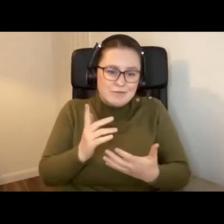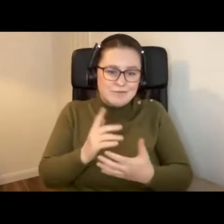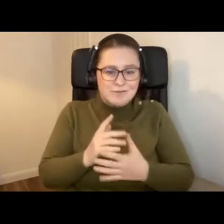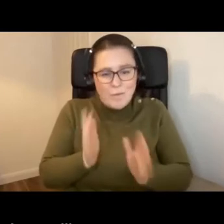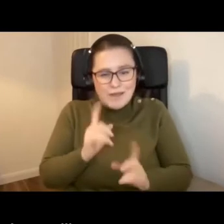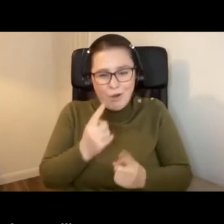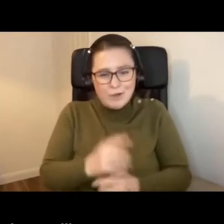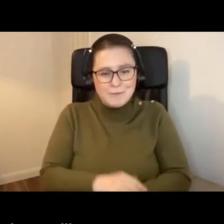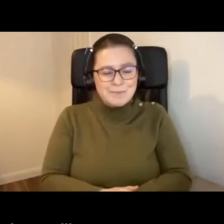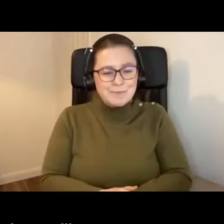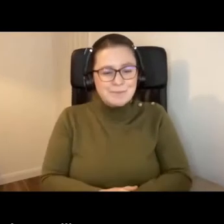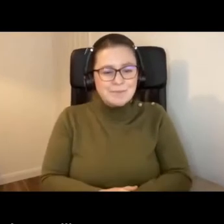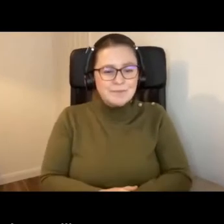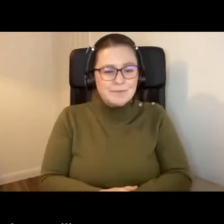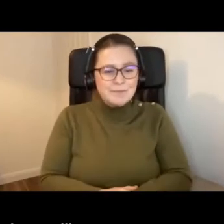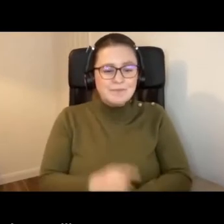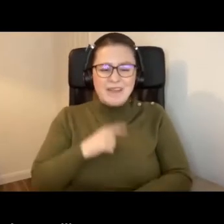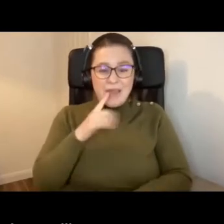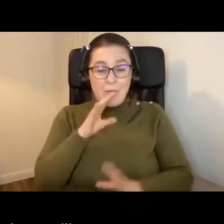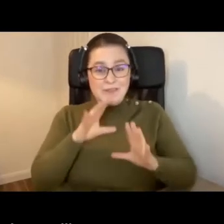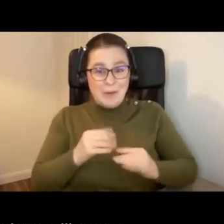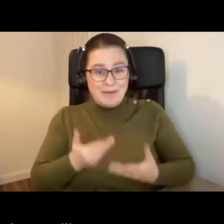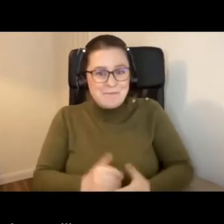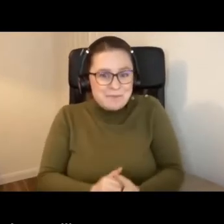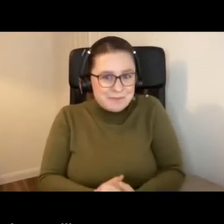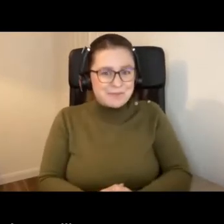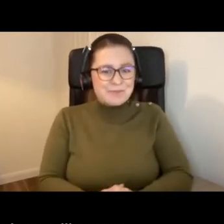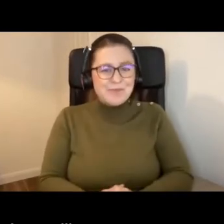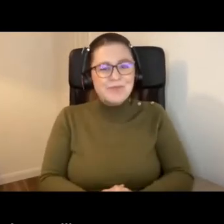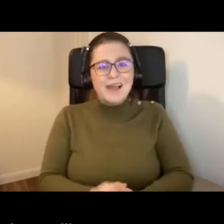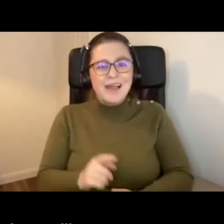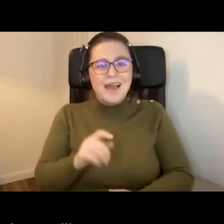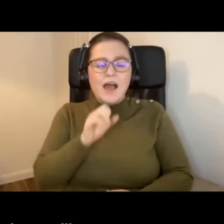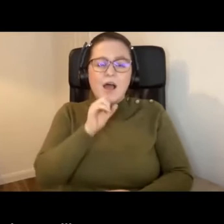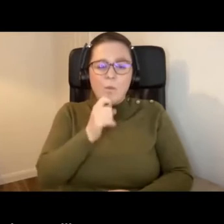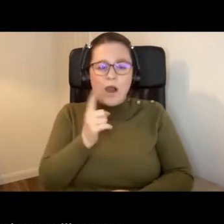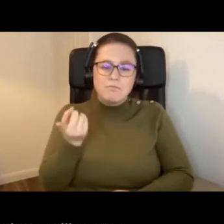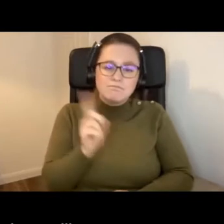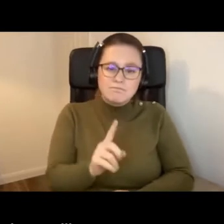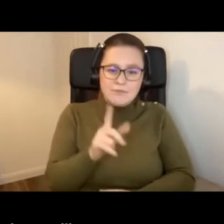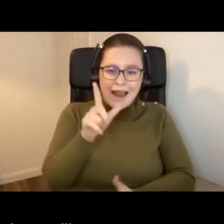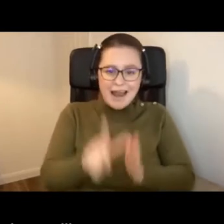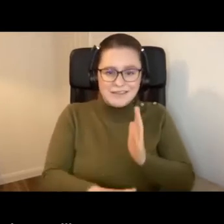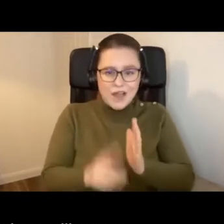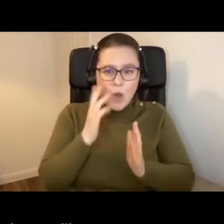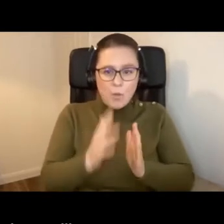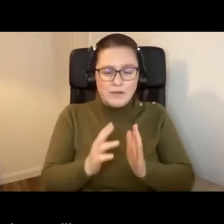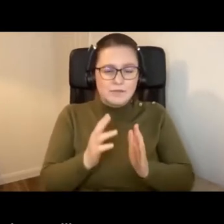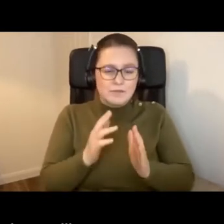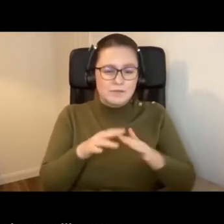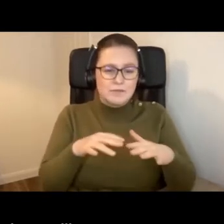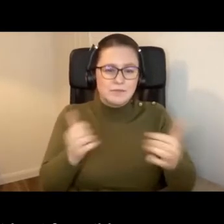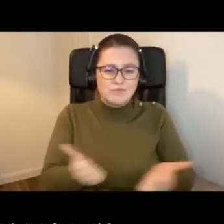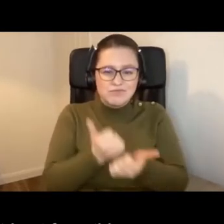I think I will stop here, and we will come back later, when we are in the process of finishing,